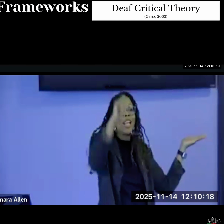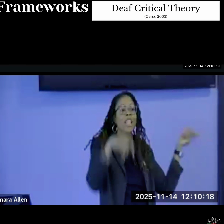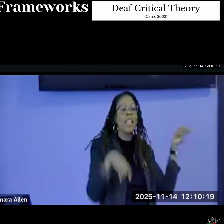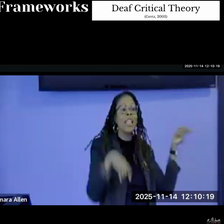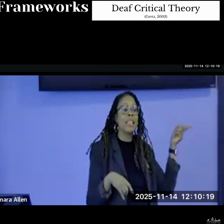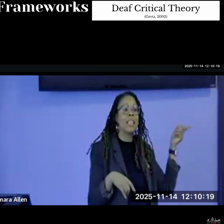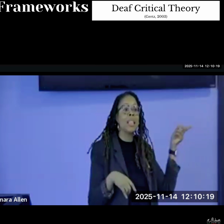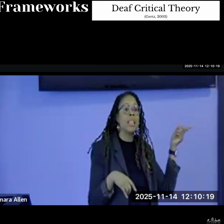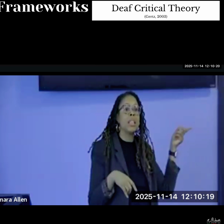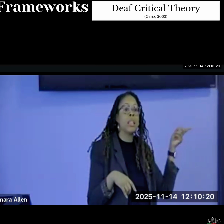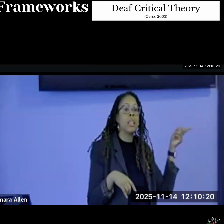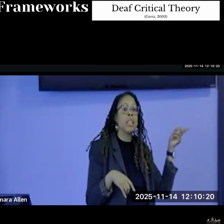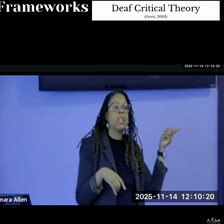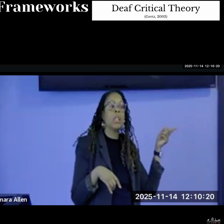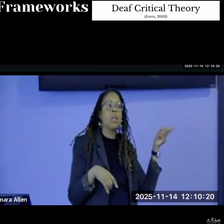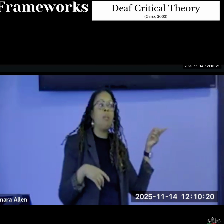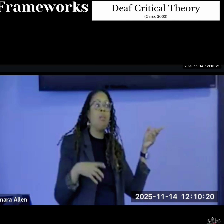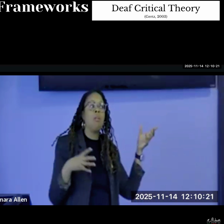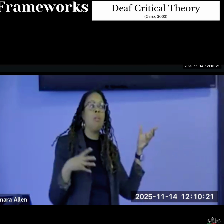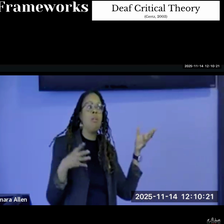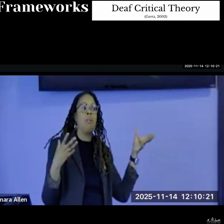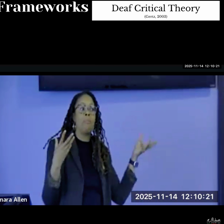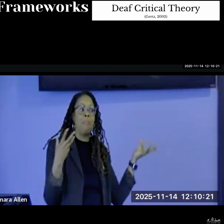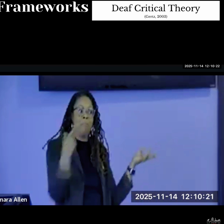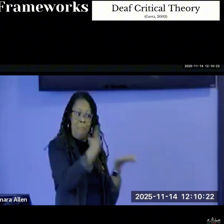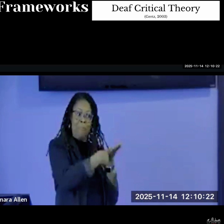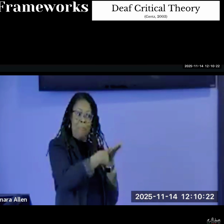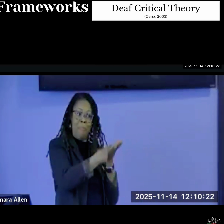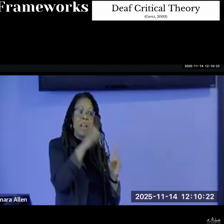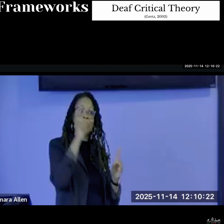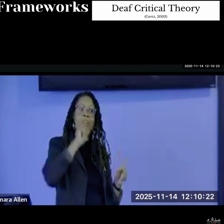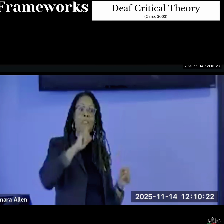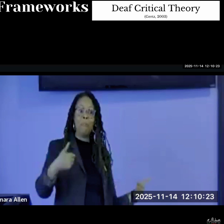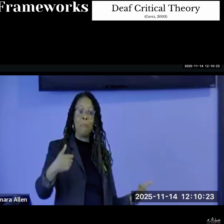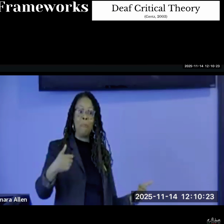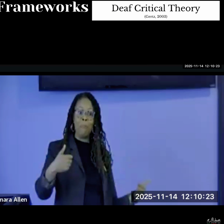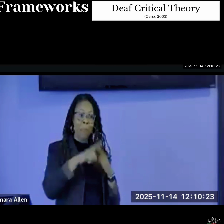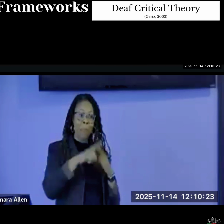So from there, I included deaf critical theory.